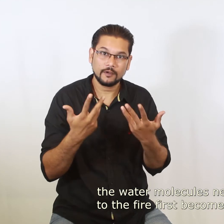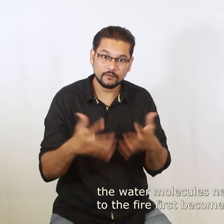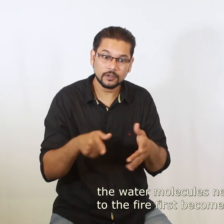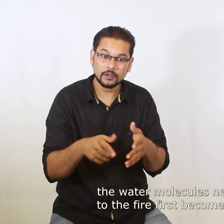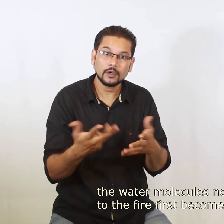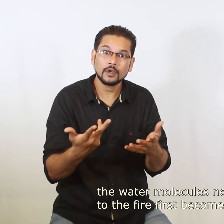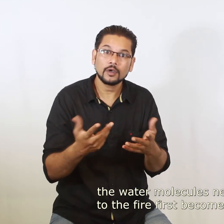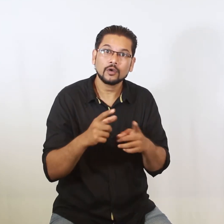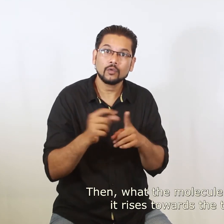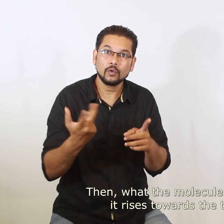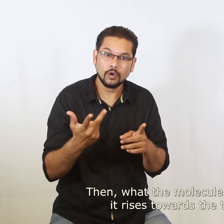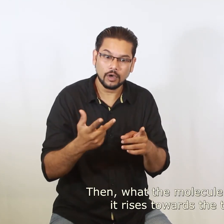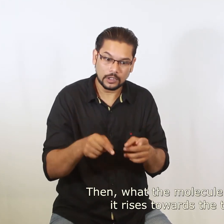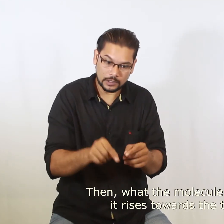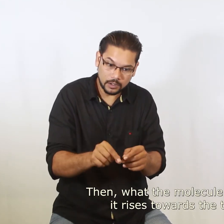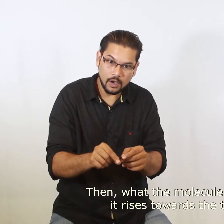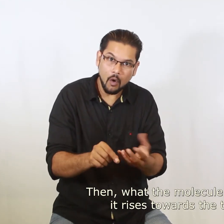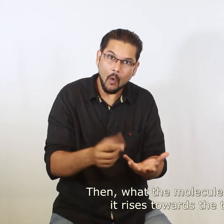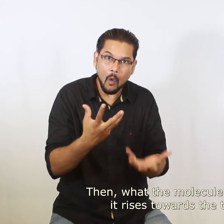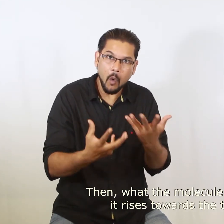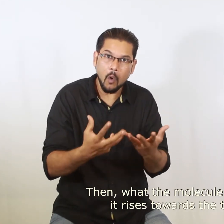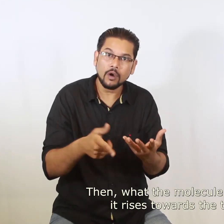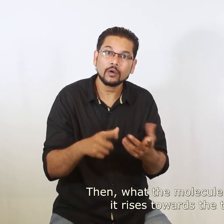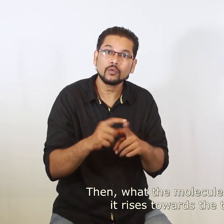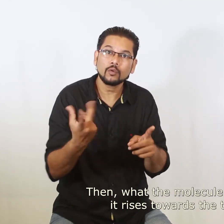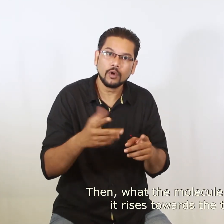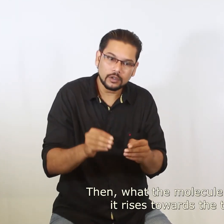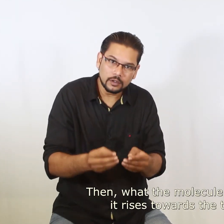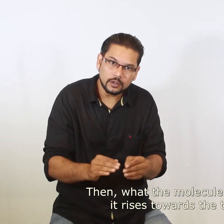Then, what the molecule does is it rises towards the top.